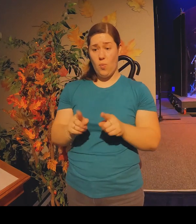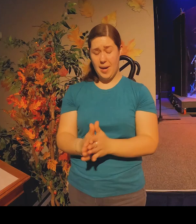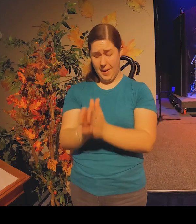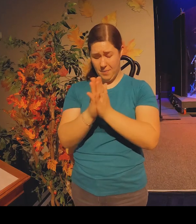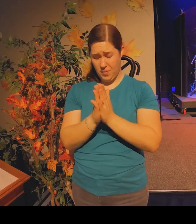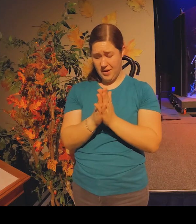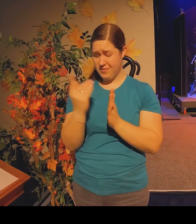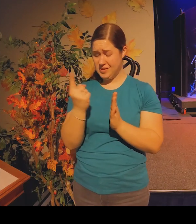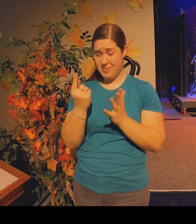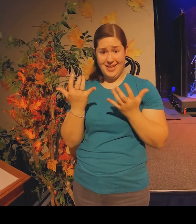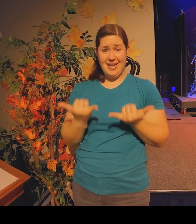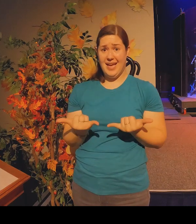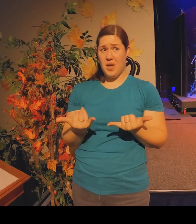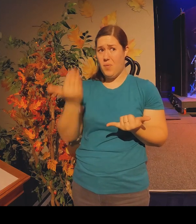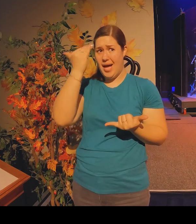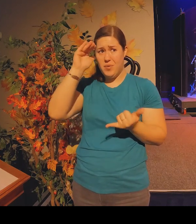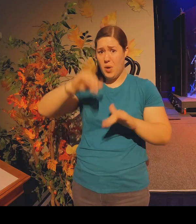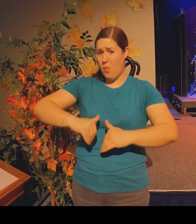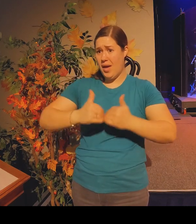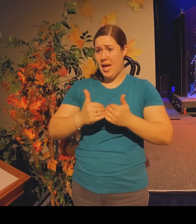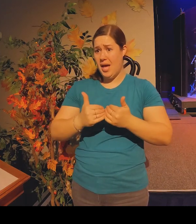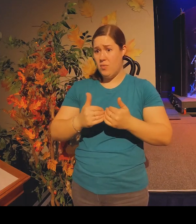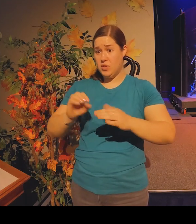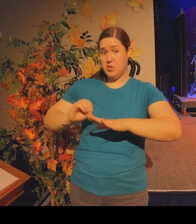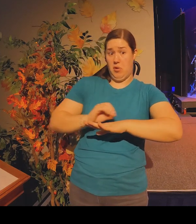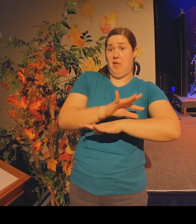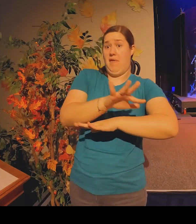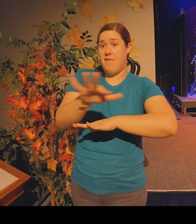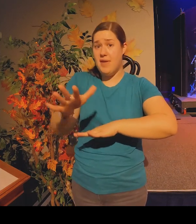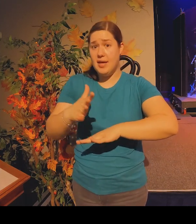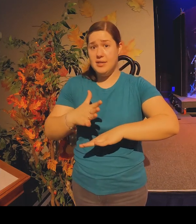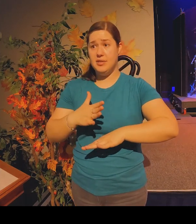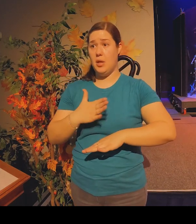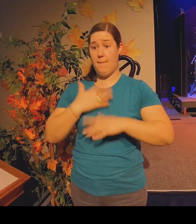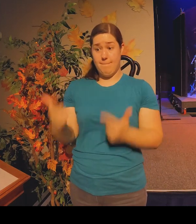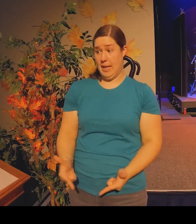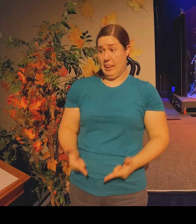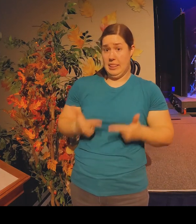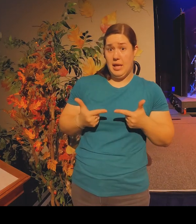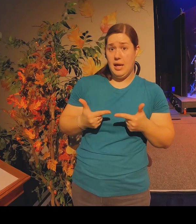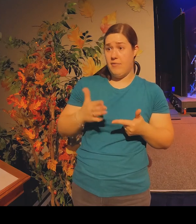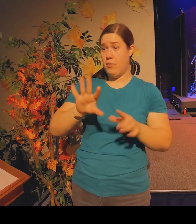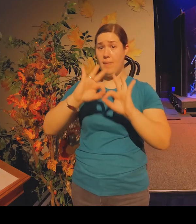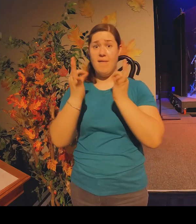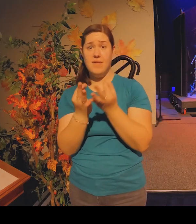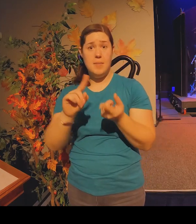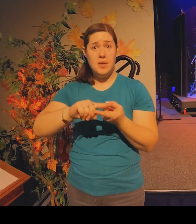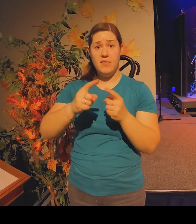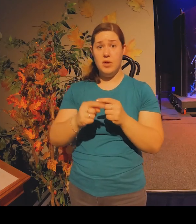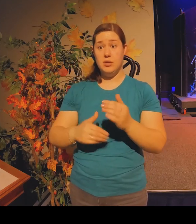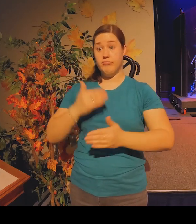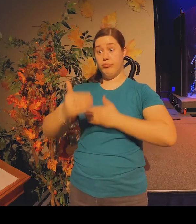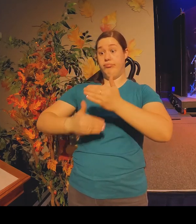for something, I don't know how it's going to affect my family down the road or for my friends or how it's going to affect the church. I don't know how it's going to affect me at